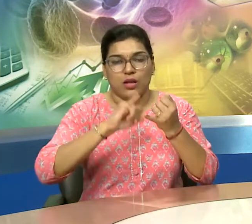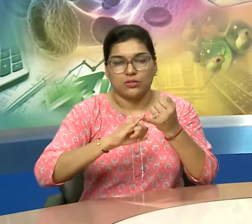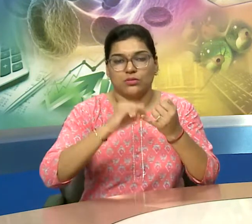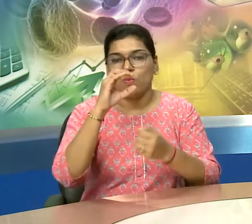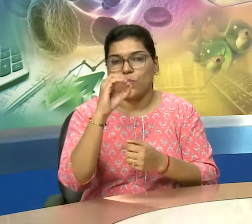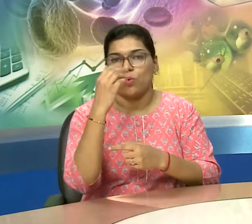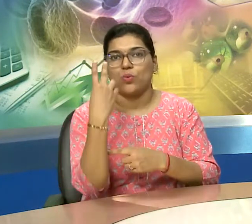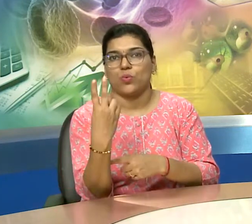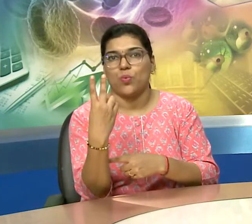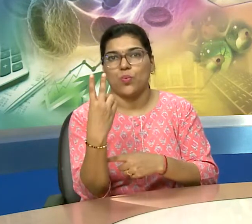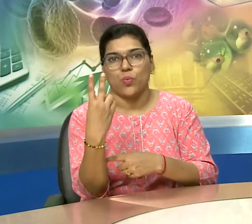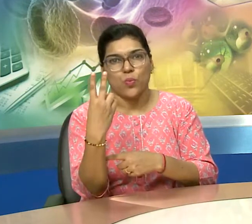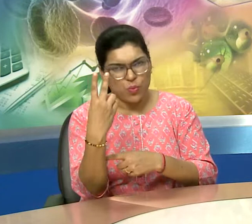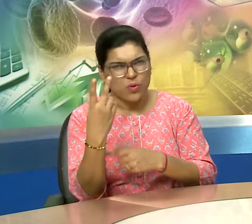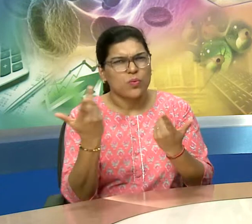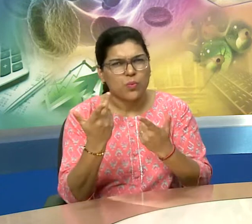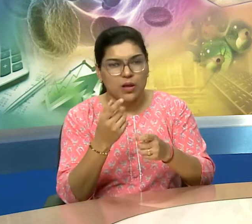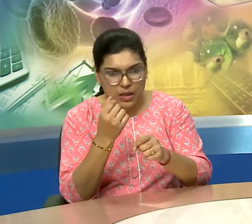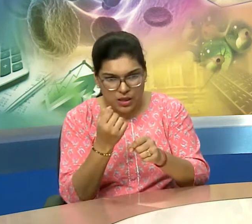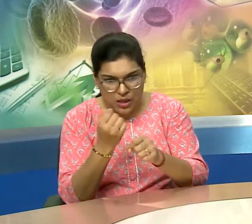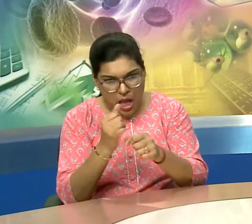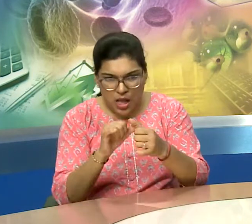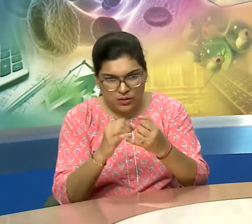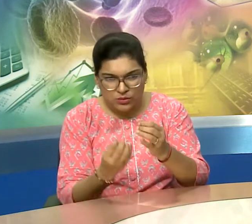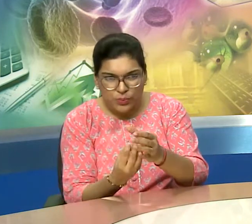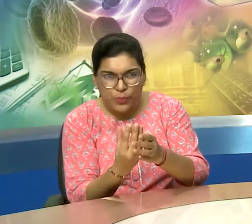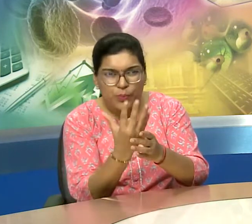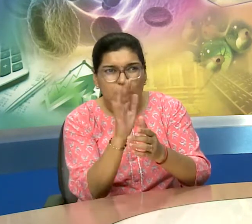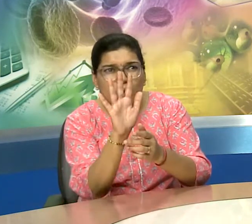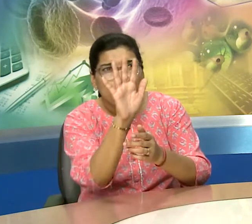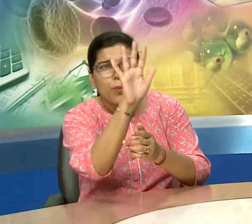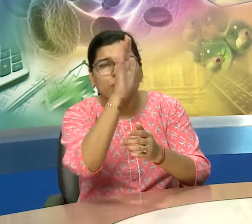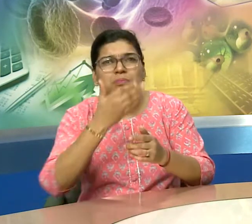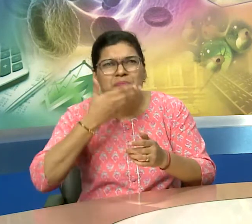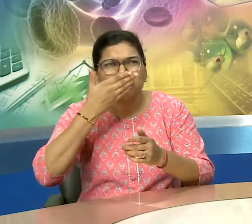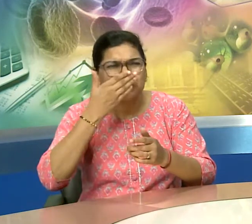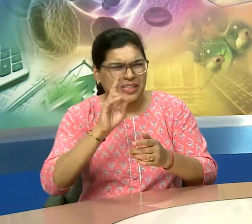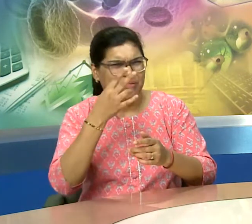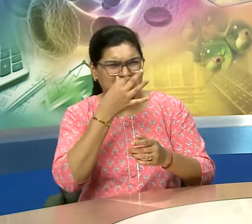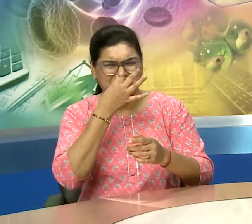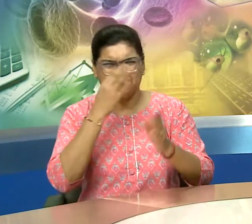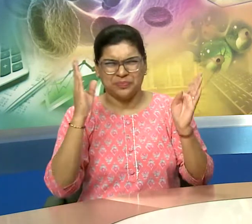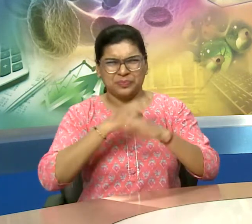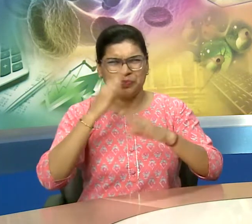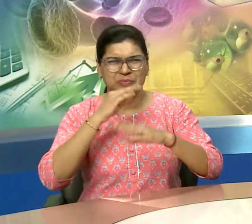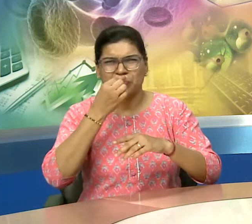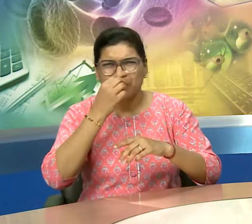then there is release of some toxic gases such as SO2. You know, SO2 is